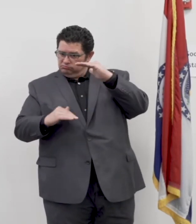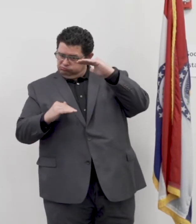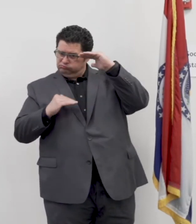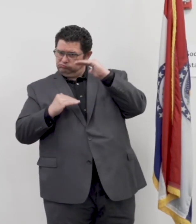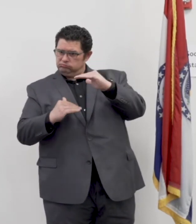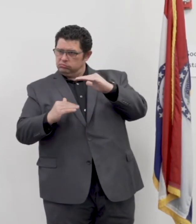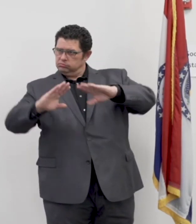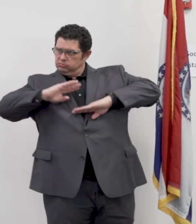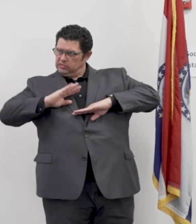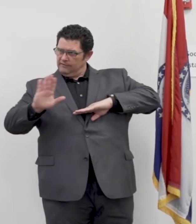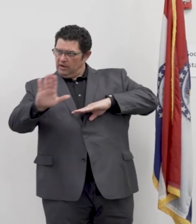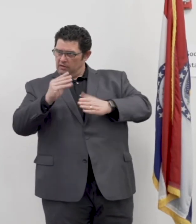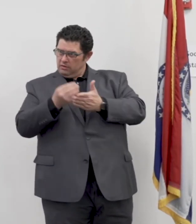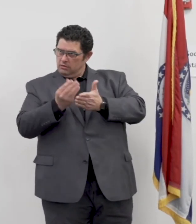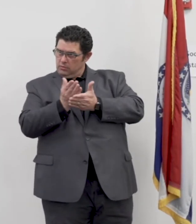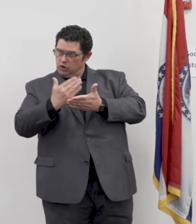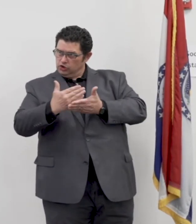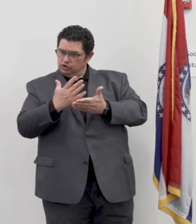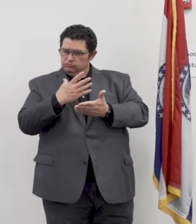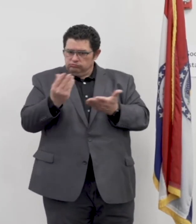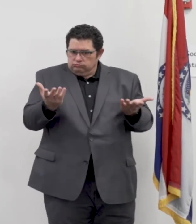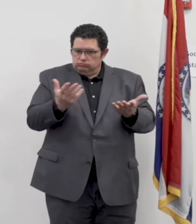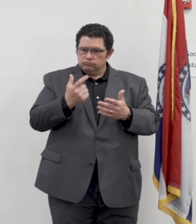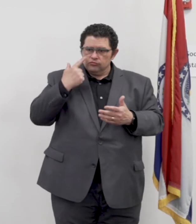within the boundaries of the program.